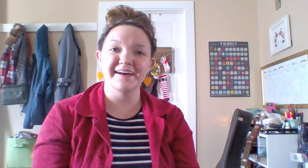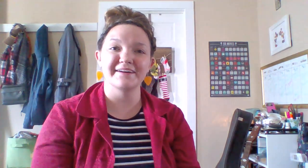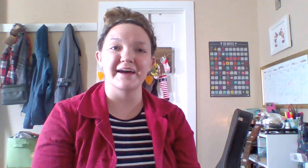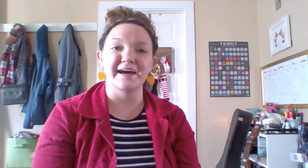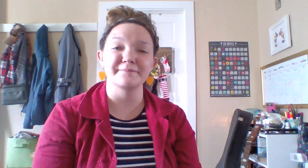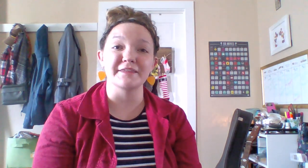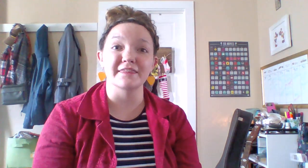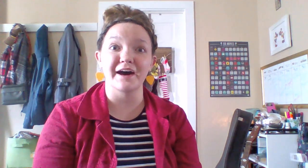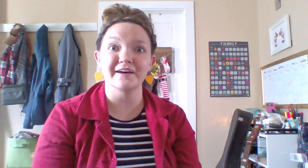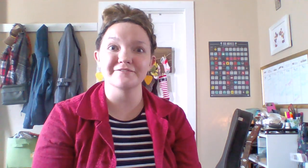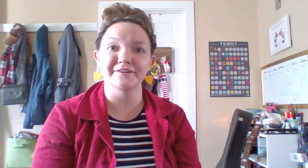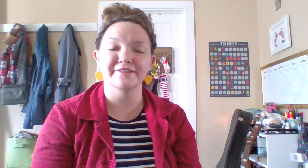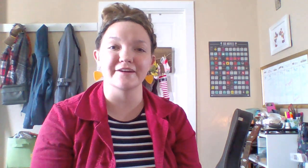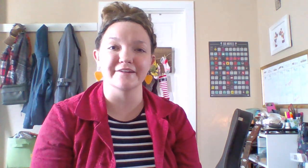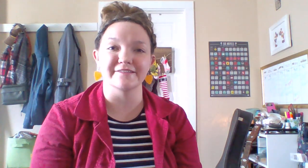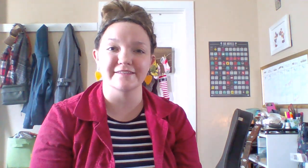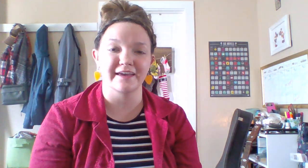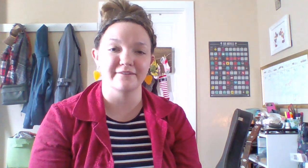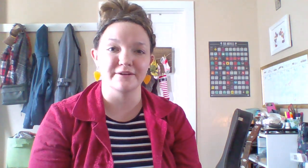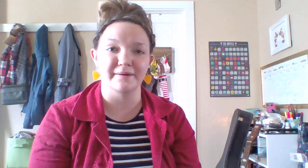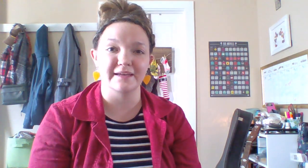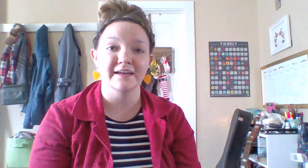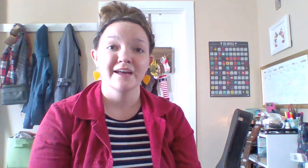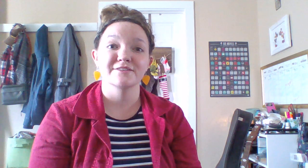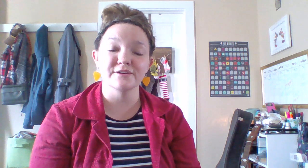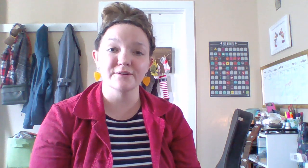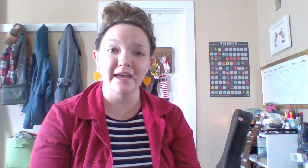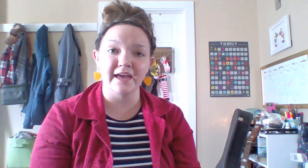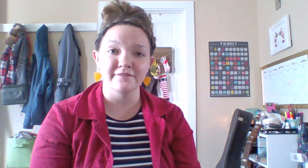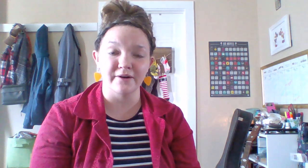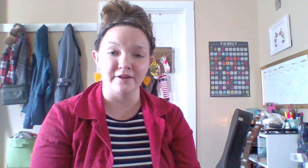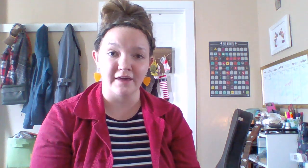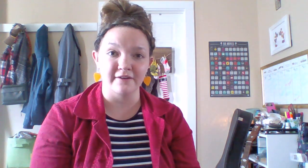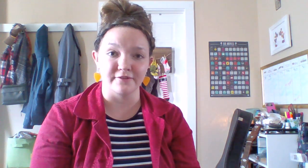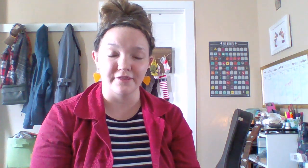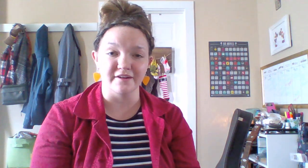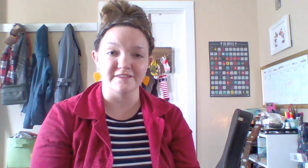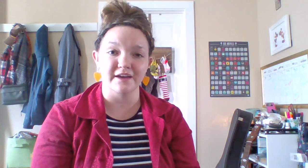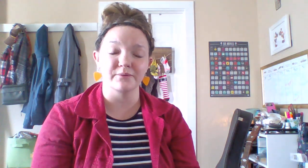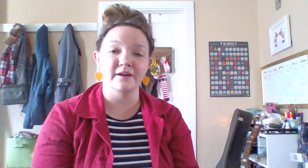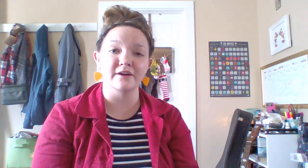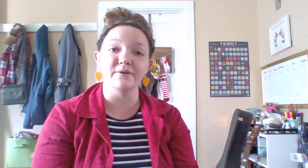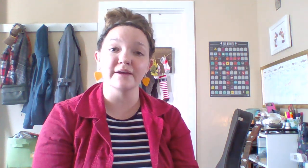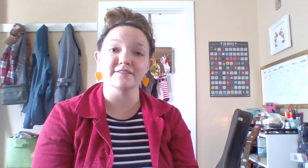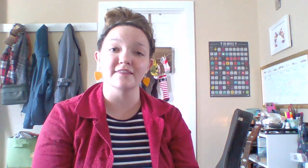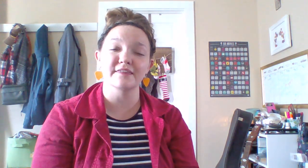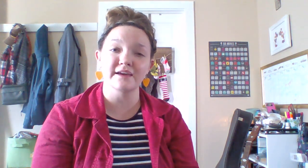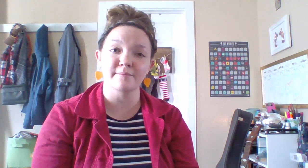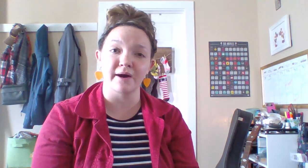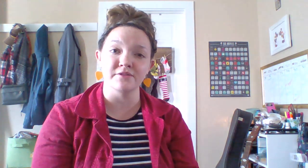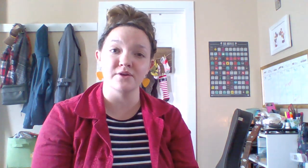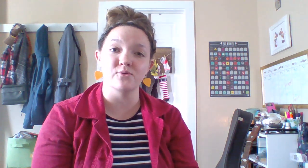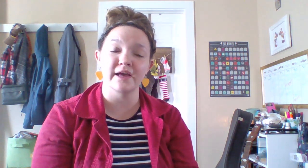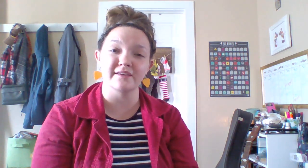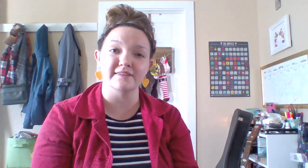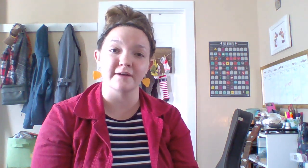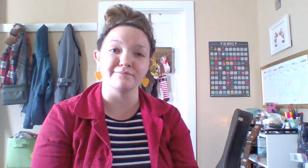Hello! Happy Thoughtful Thursday, everybody. Today, for our Thoughtful Thursday, we are going to think about the ways that